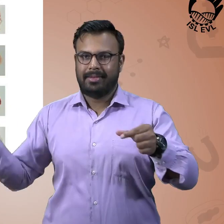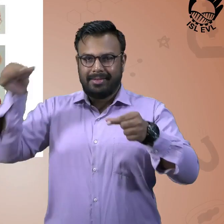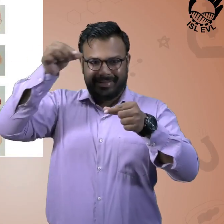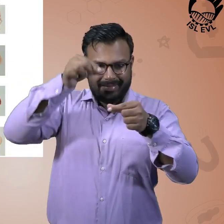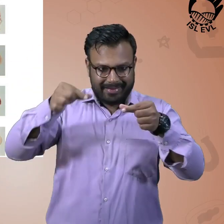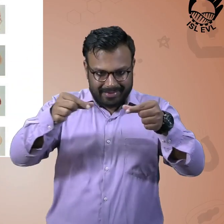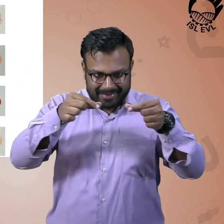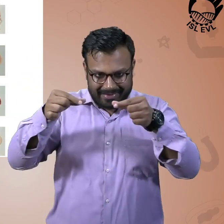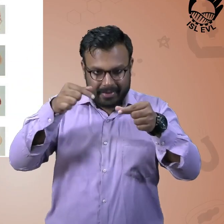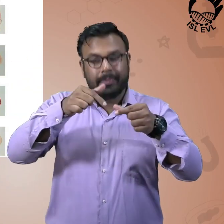serum.